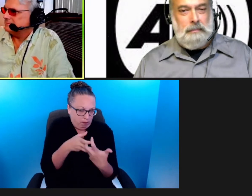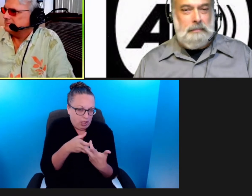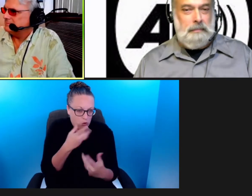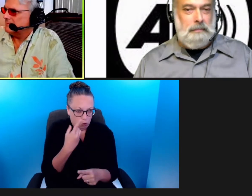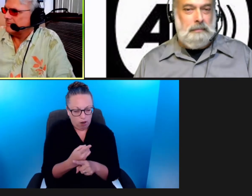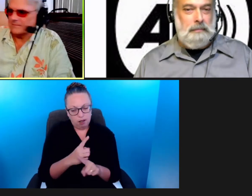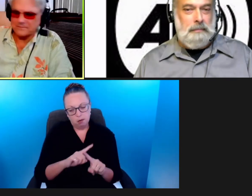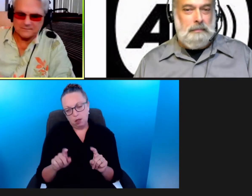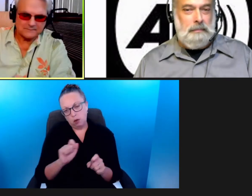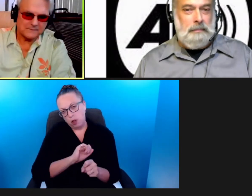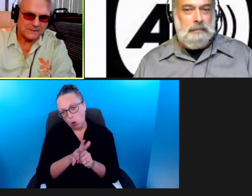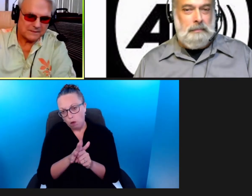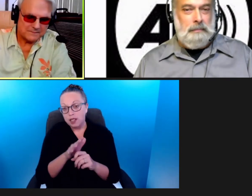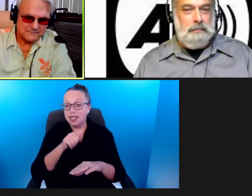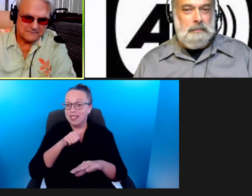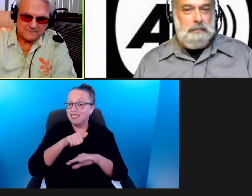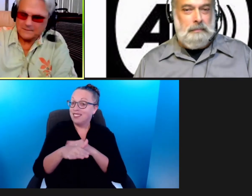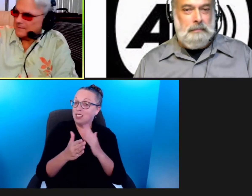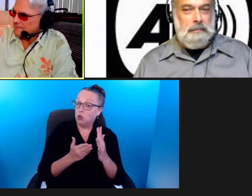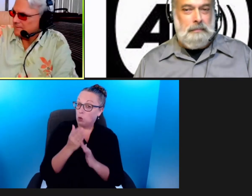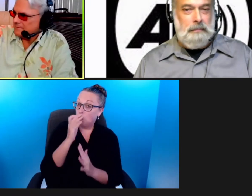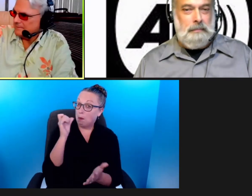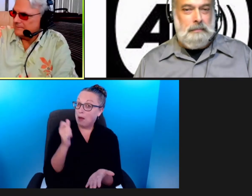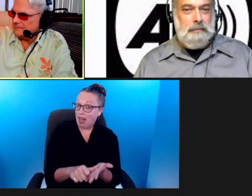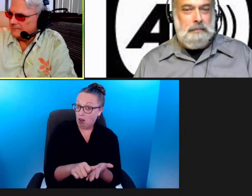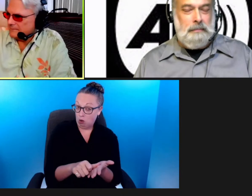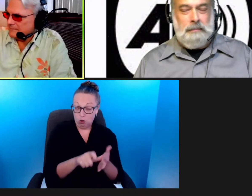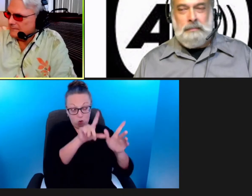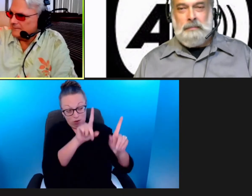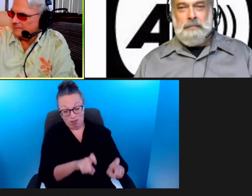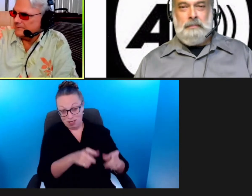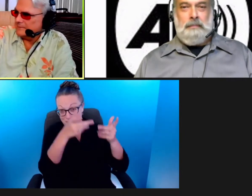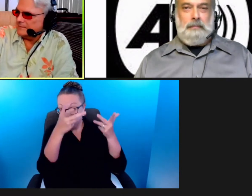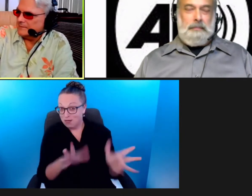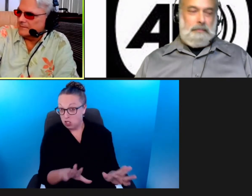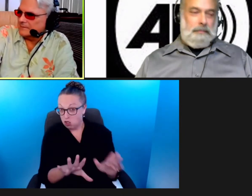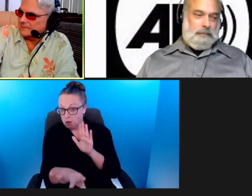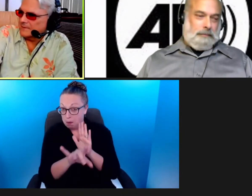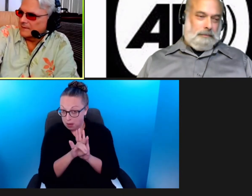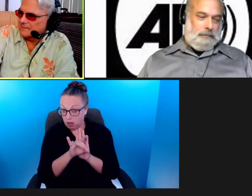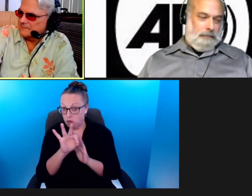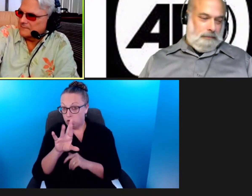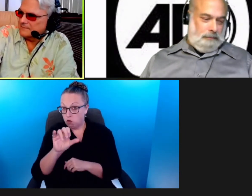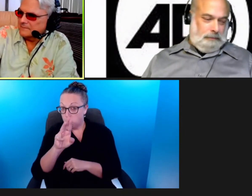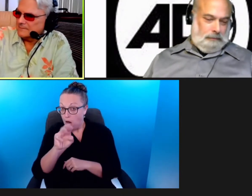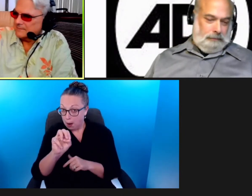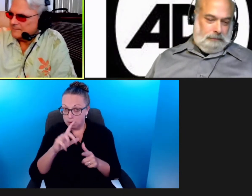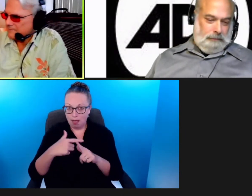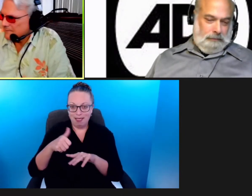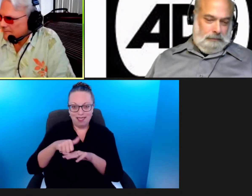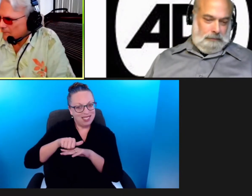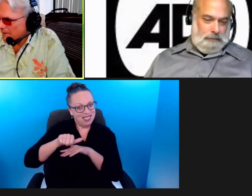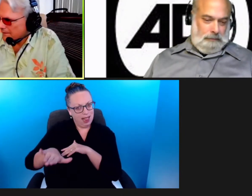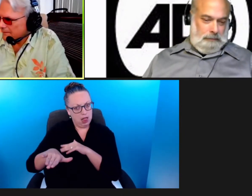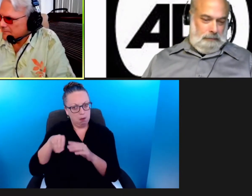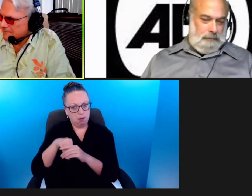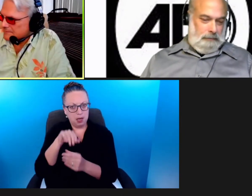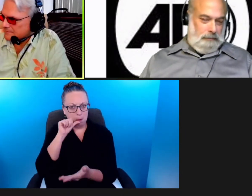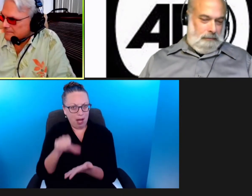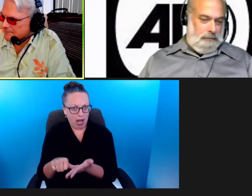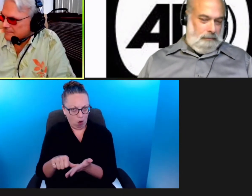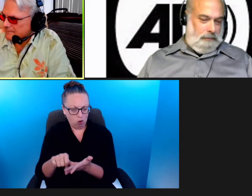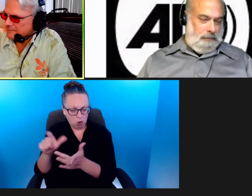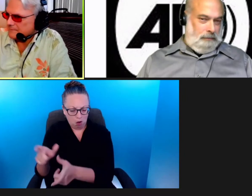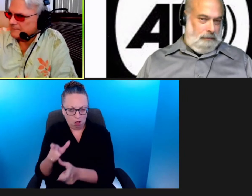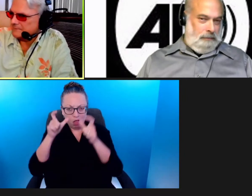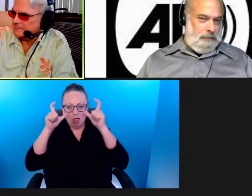COVID, they send them through the mail to you after you've got your exam and you choose your frames and all that. Then they send them through the mail to you. Right. So I have